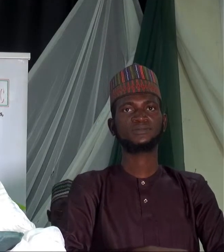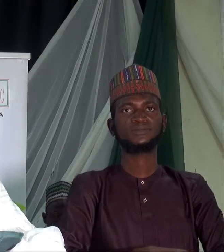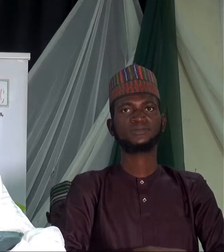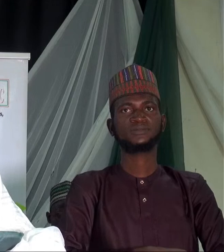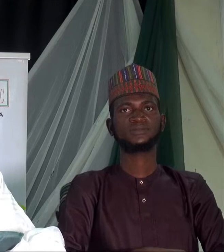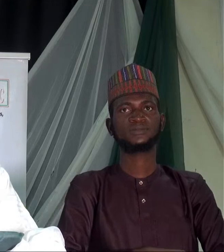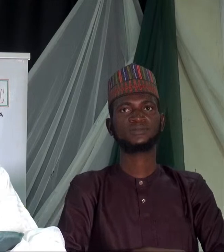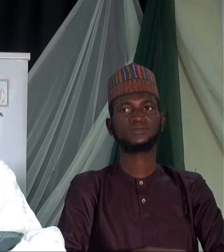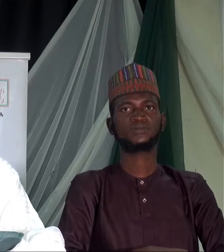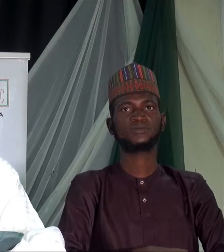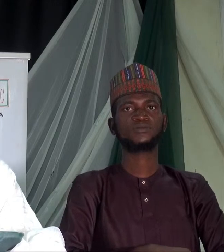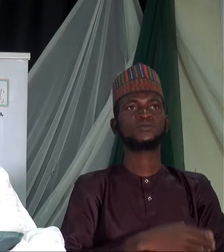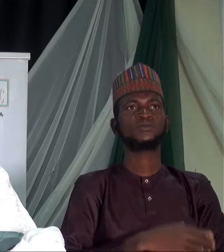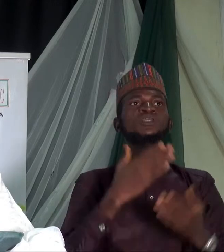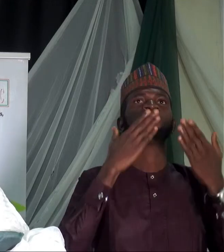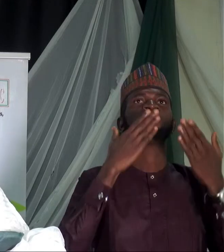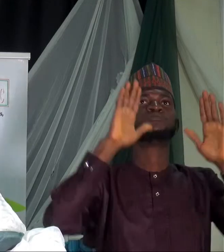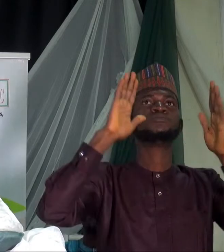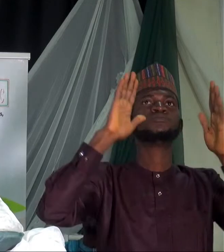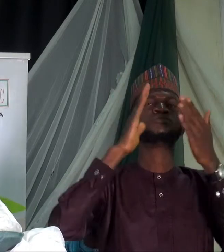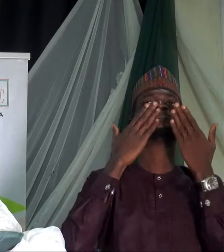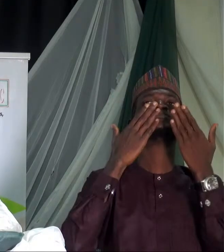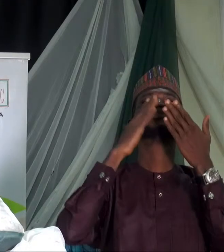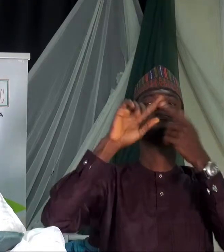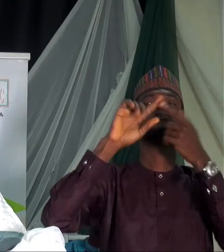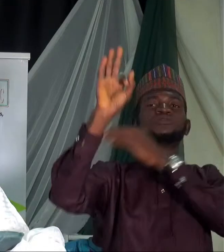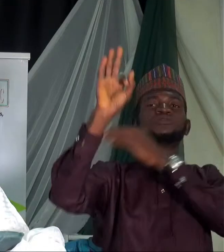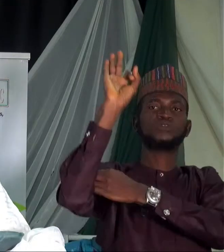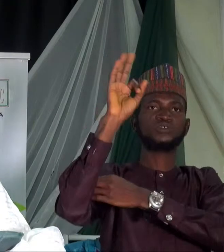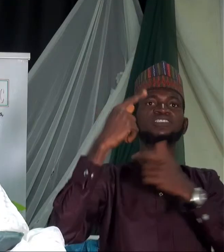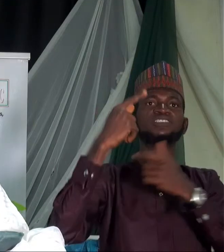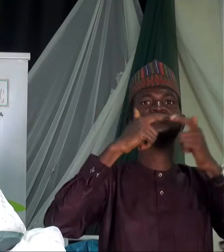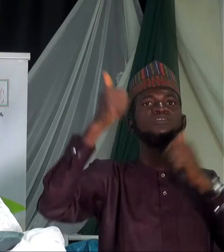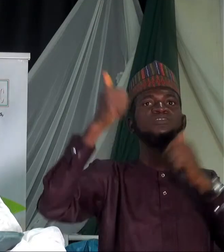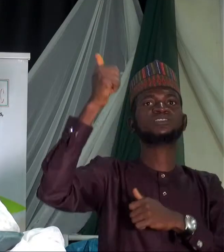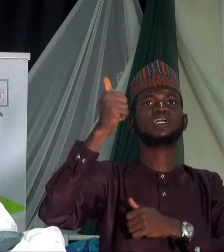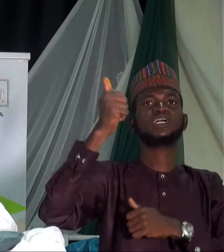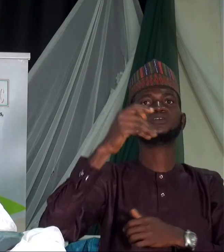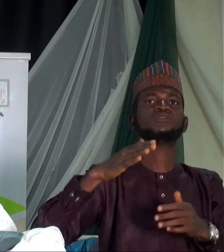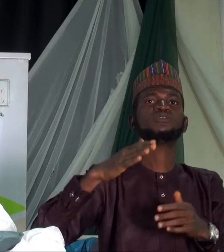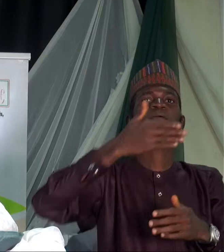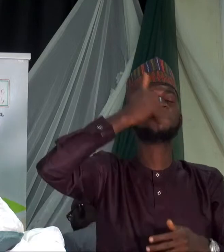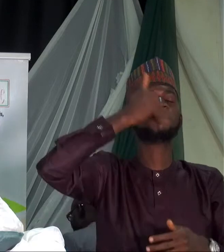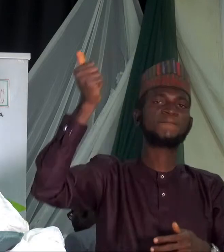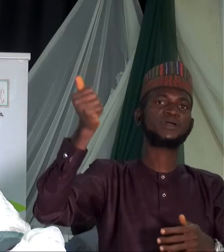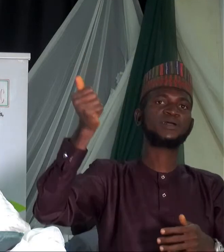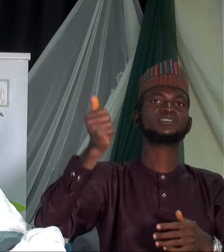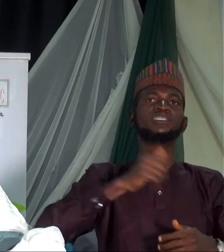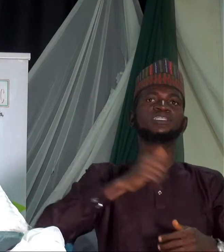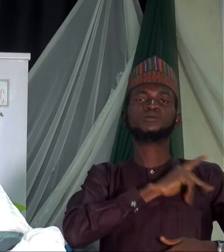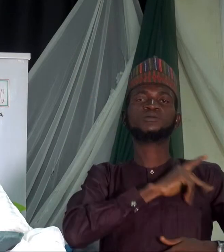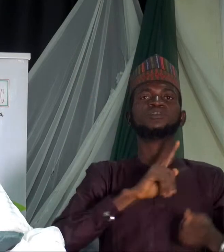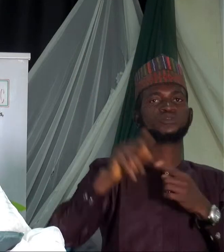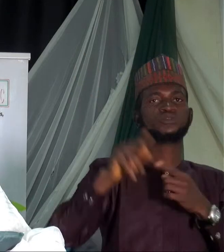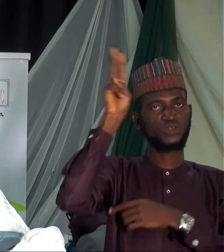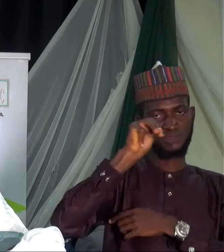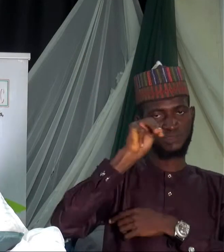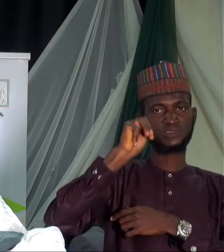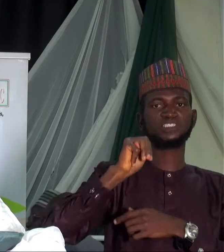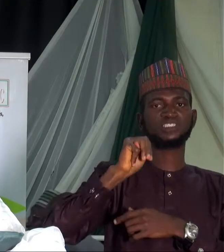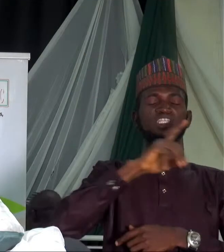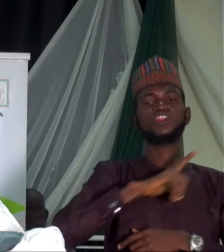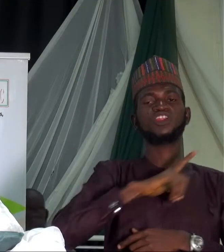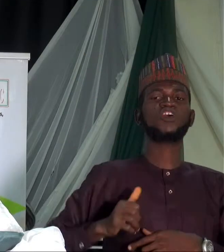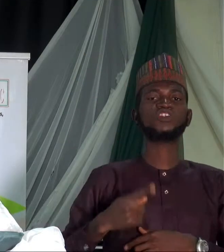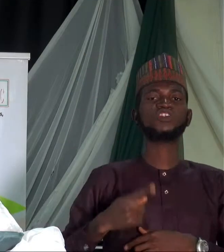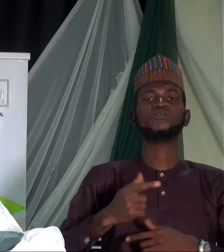barakatuh. I praise Allah subhanahu wa ta'ala and give utmost gratitude to Him. He is the Lord of incomparable majesty.